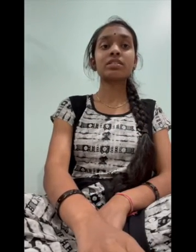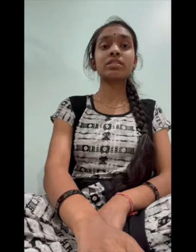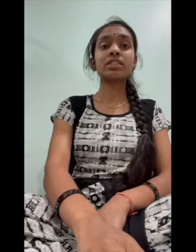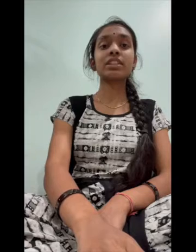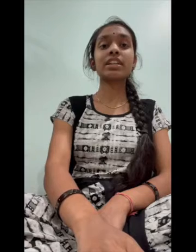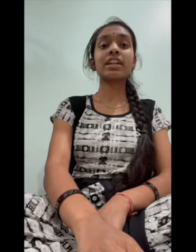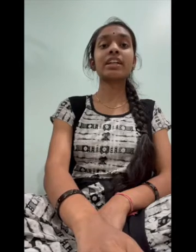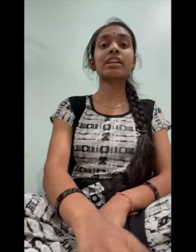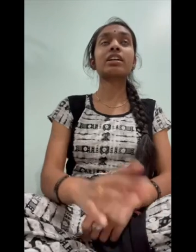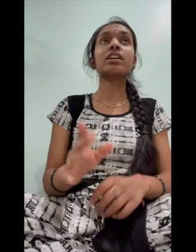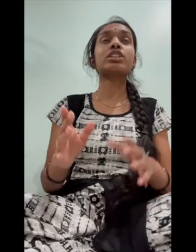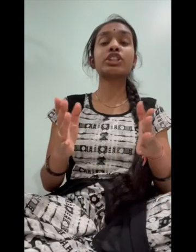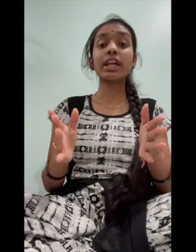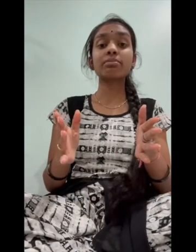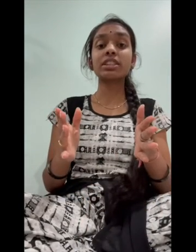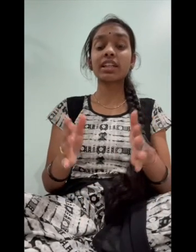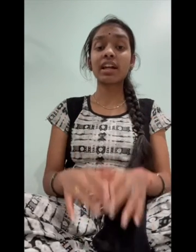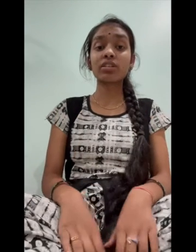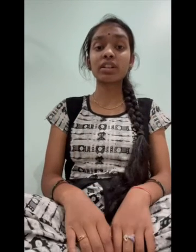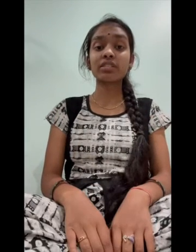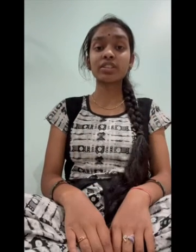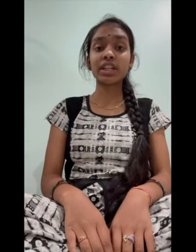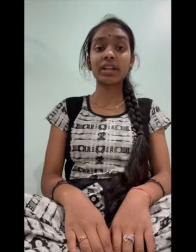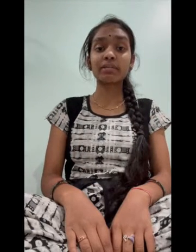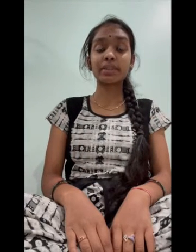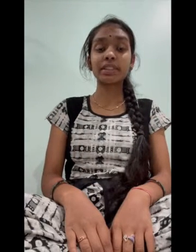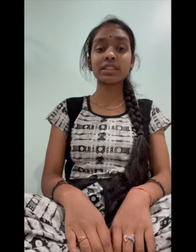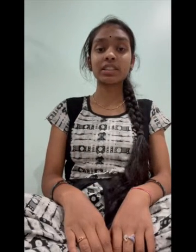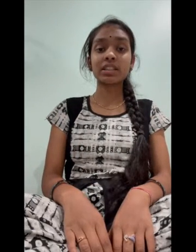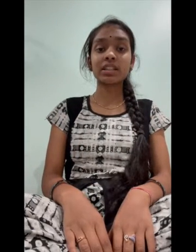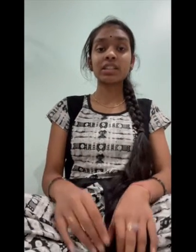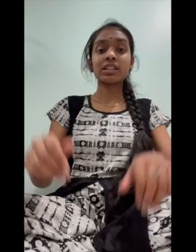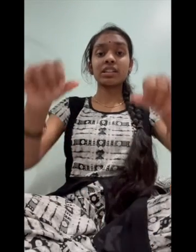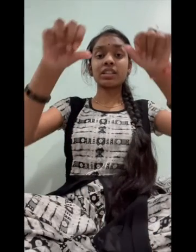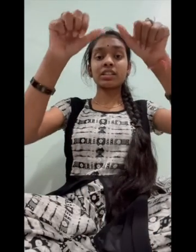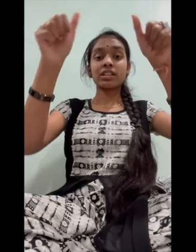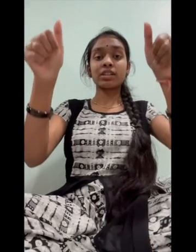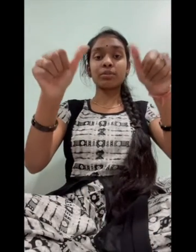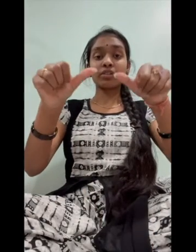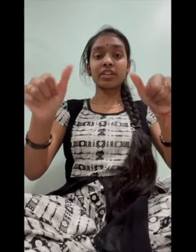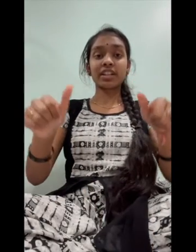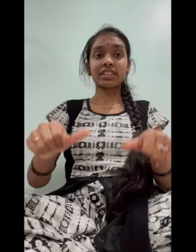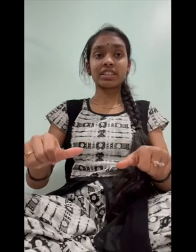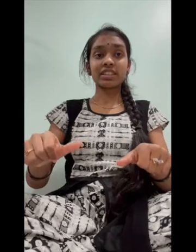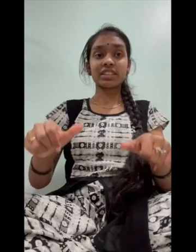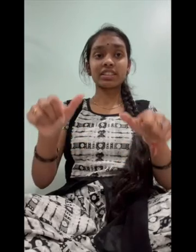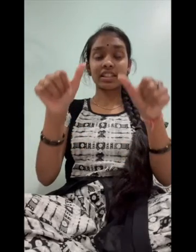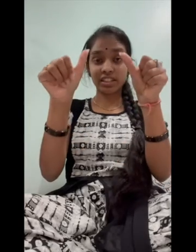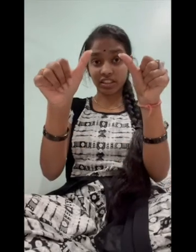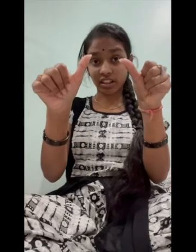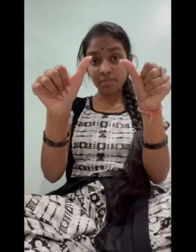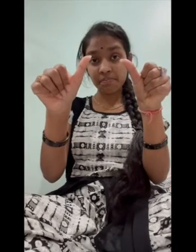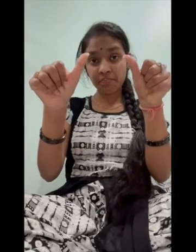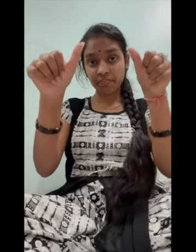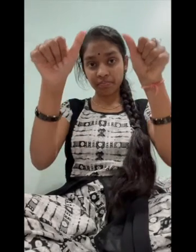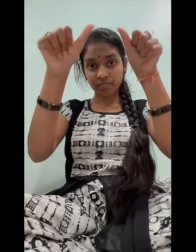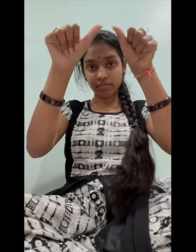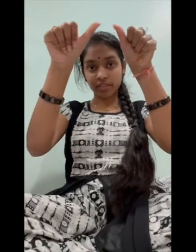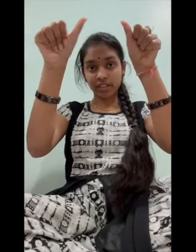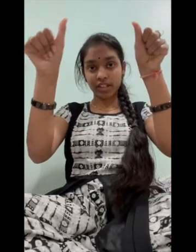To say shapes, the category of shapes, you move your hands like this. Take your thumb and